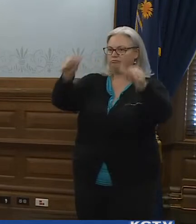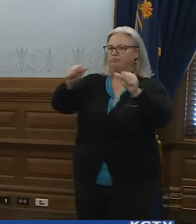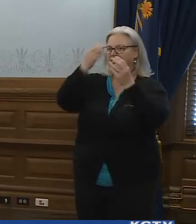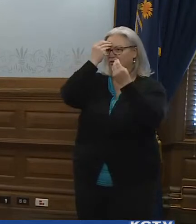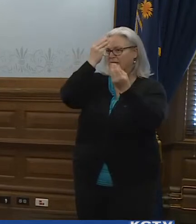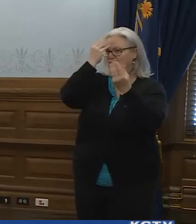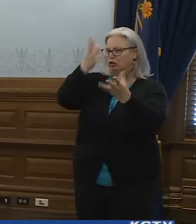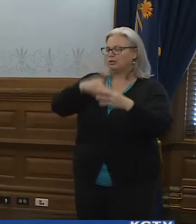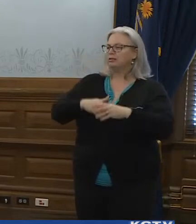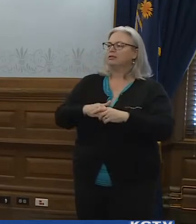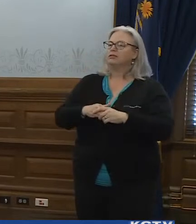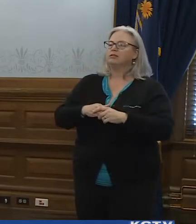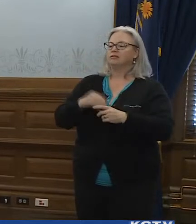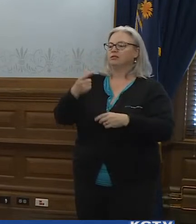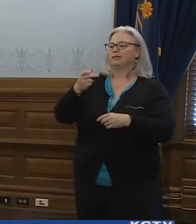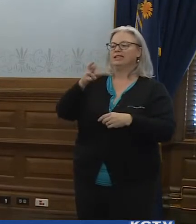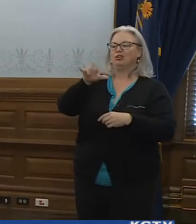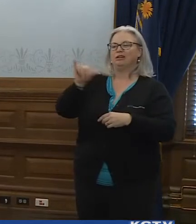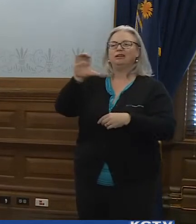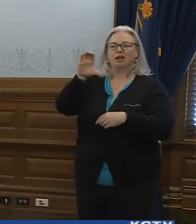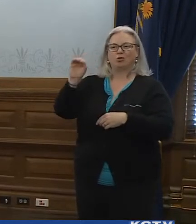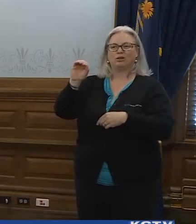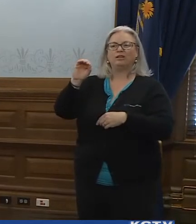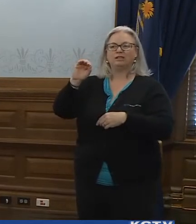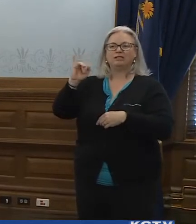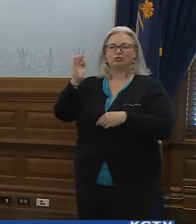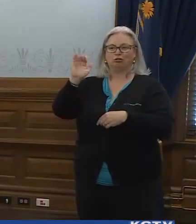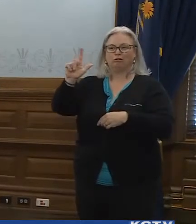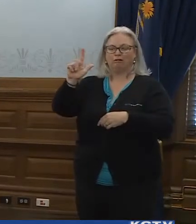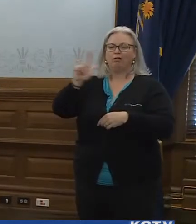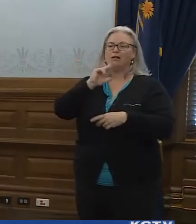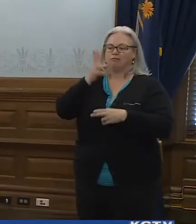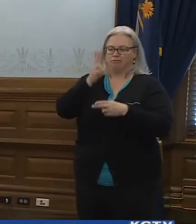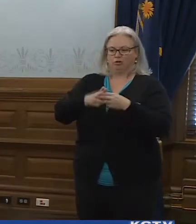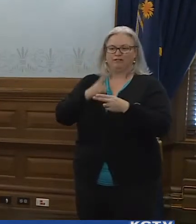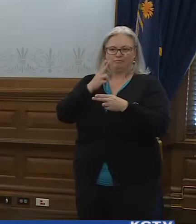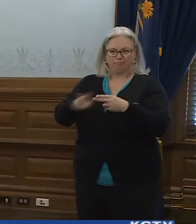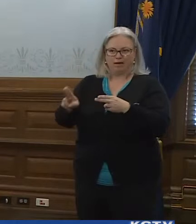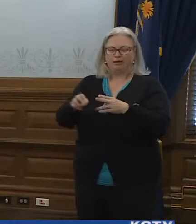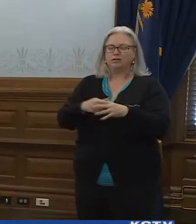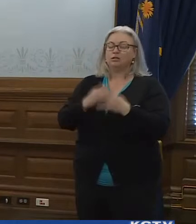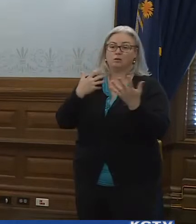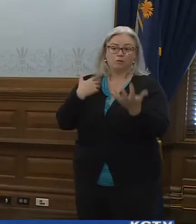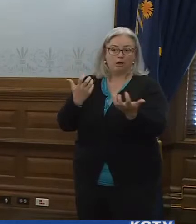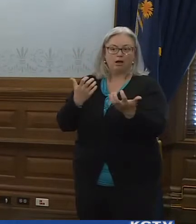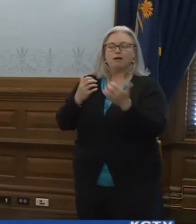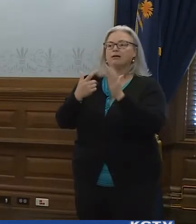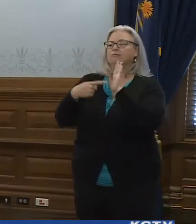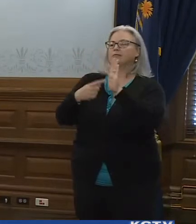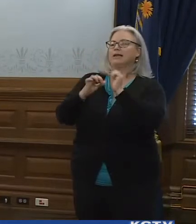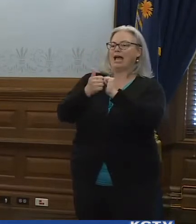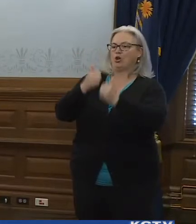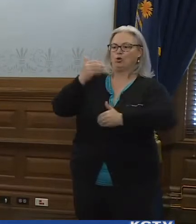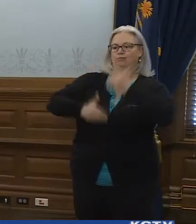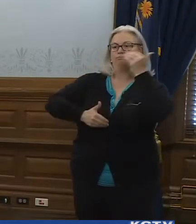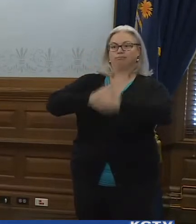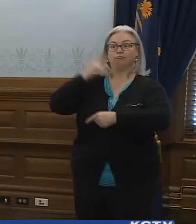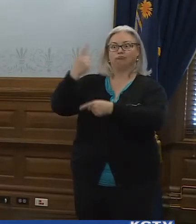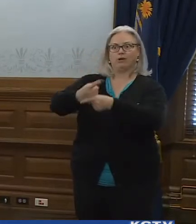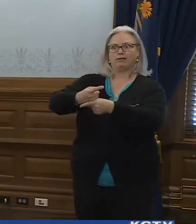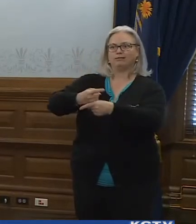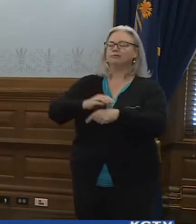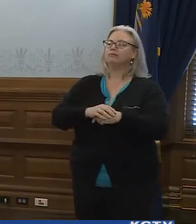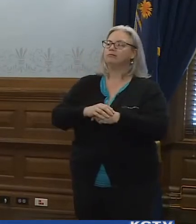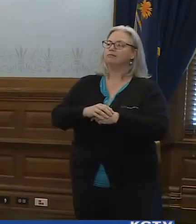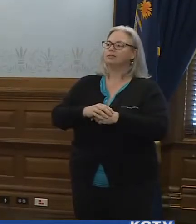release from the Geary County Jail, and I wanted to talk about it briefly because it's an example of how things go right.